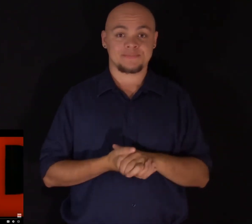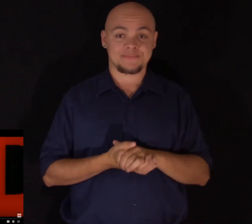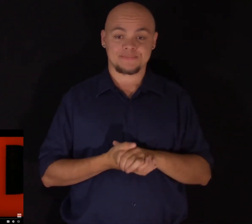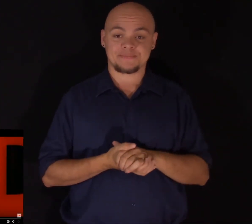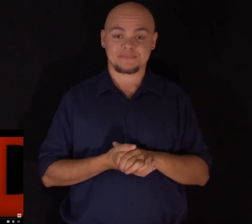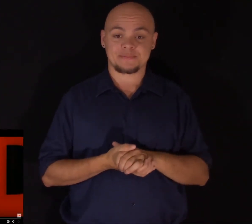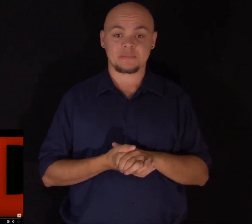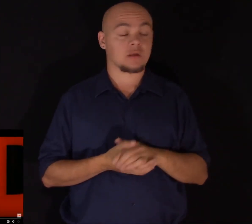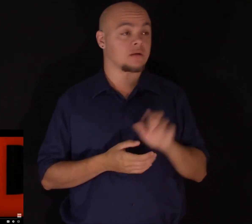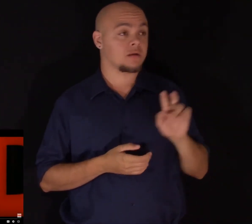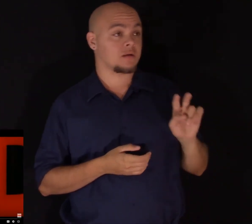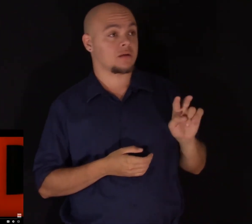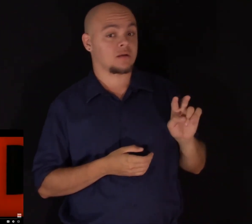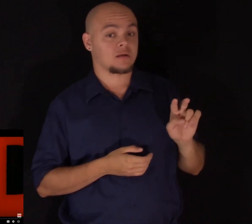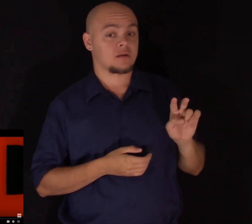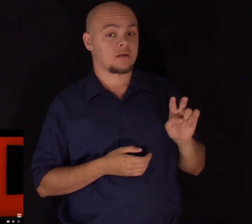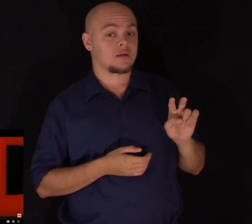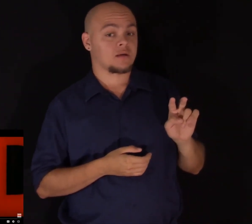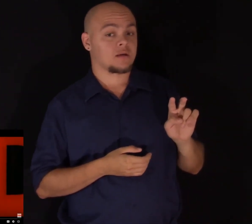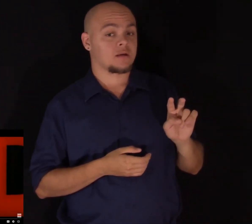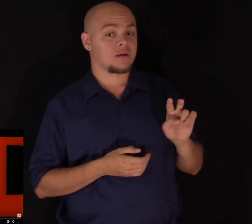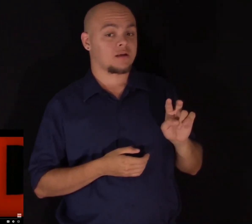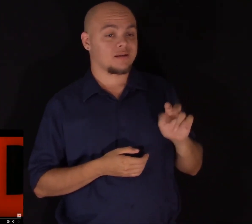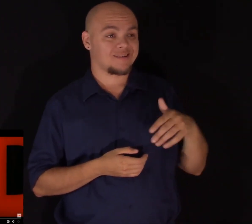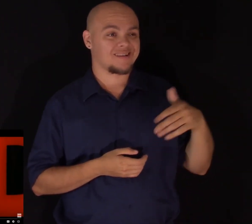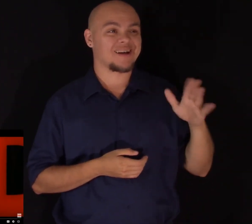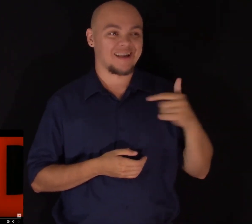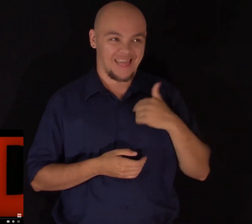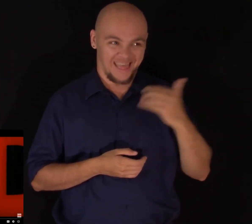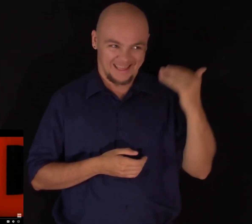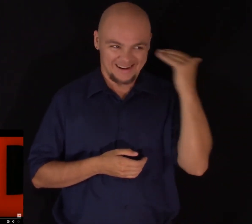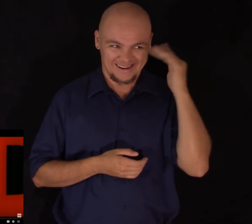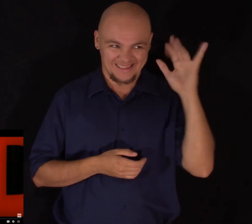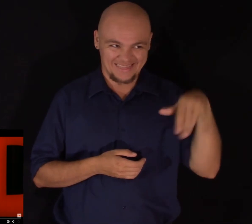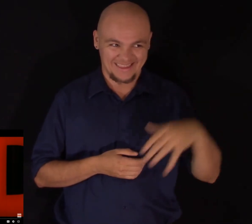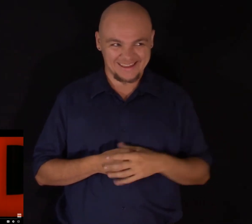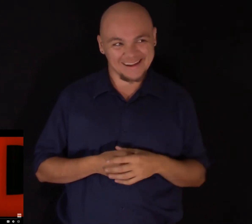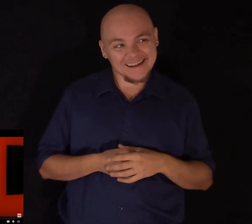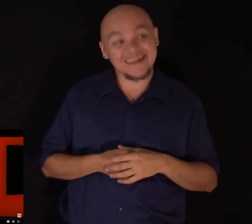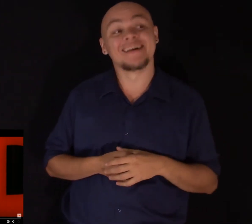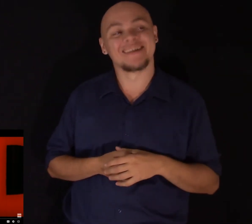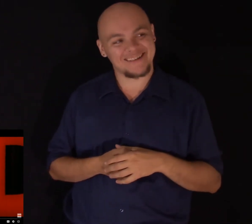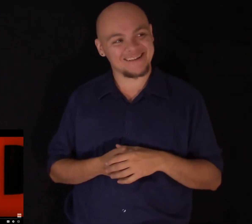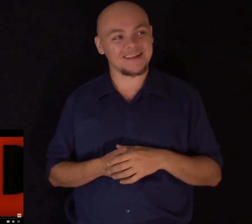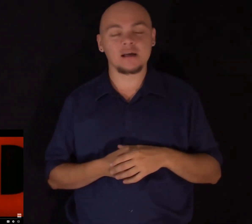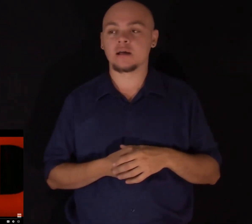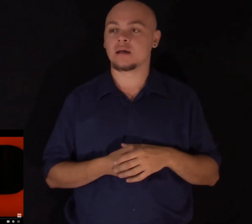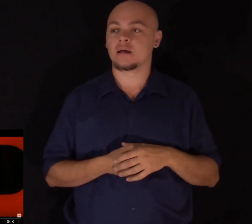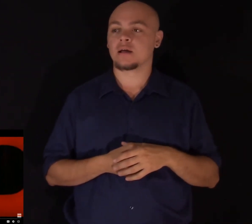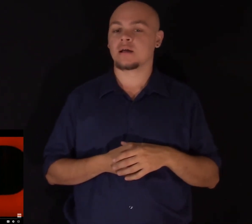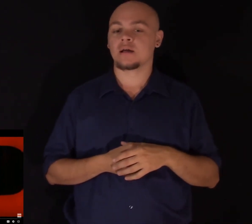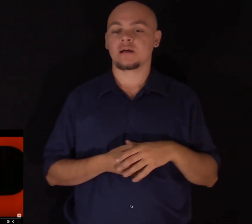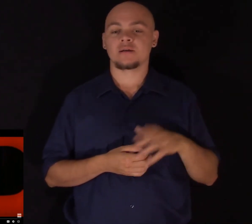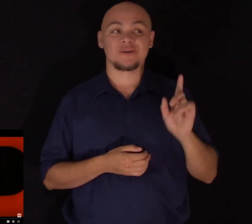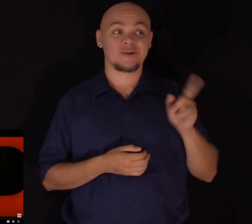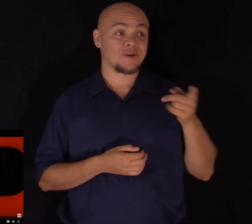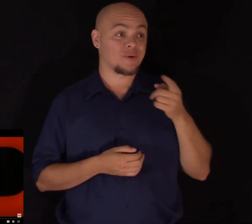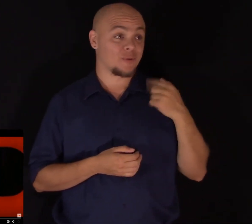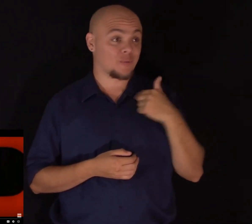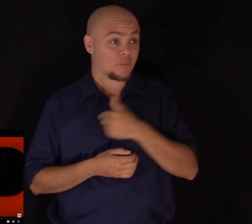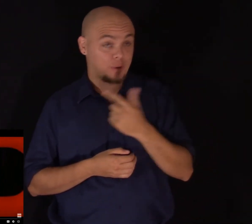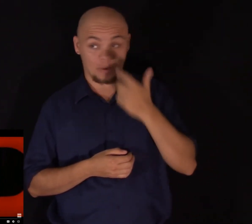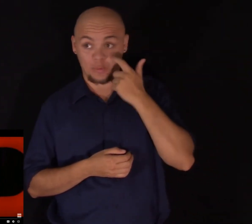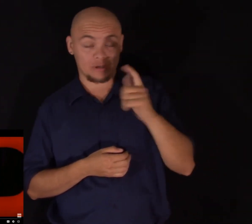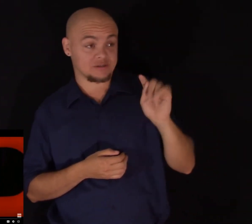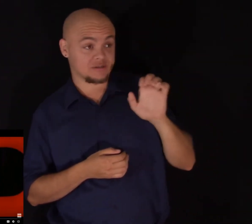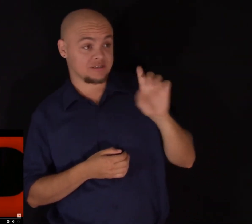And she looks back and does this. I know. And she said, "We watched your TED Talk